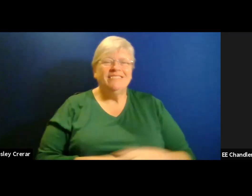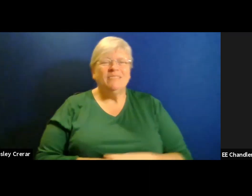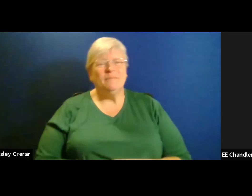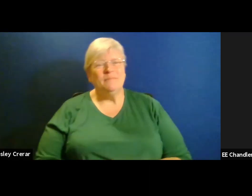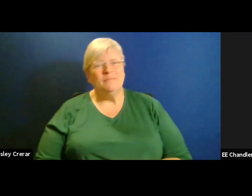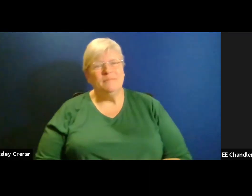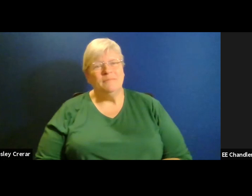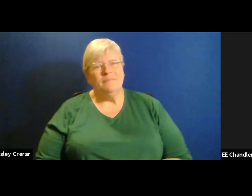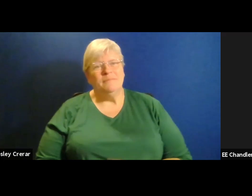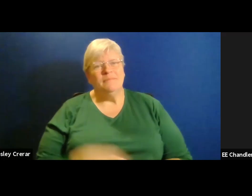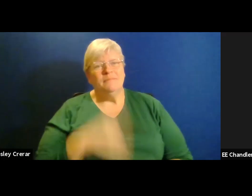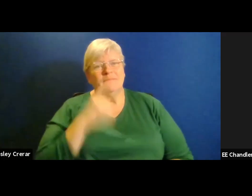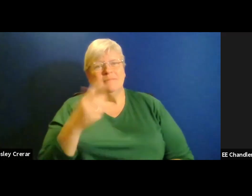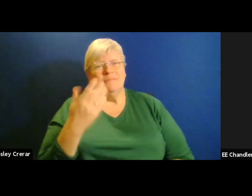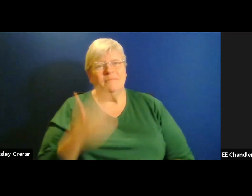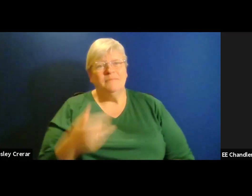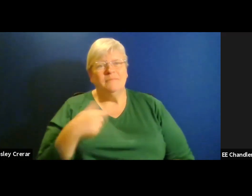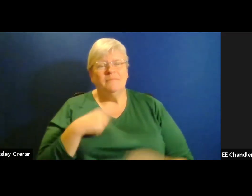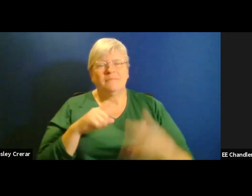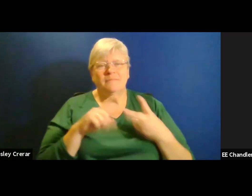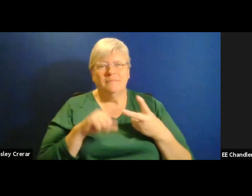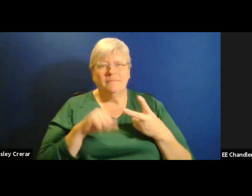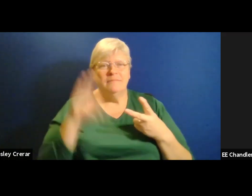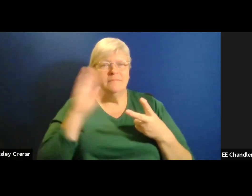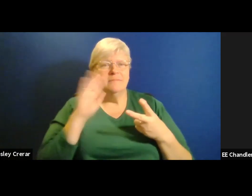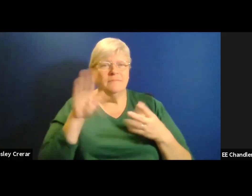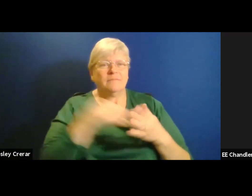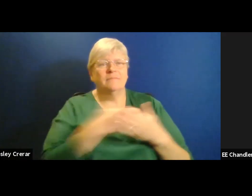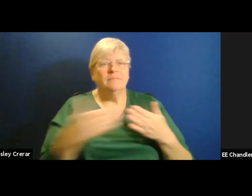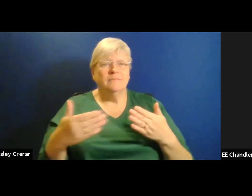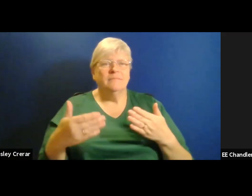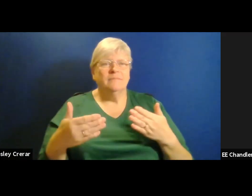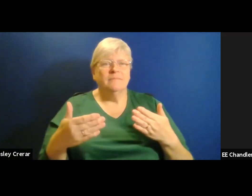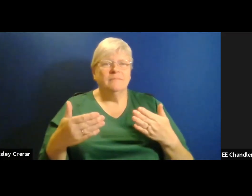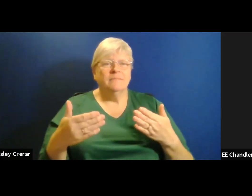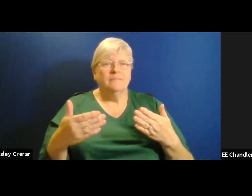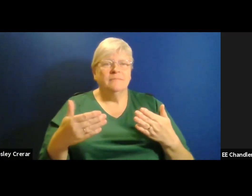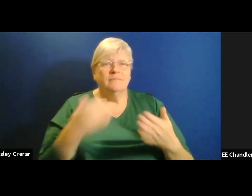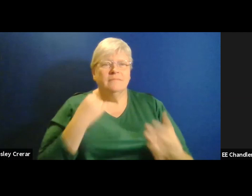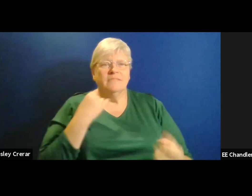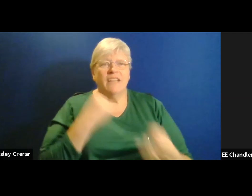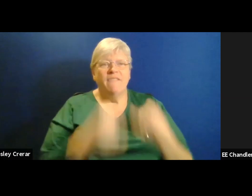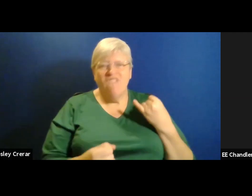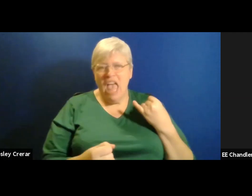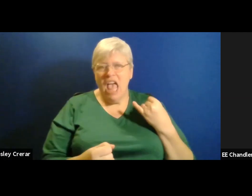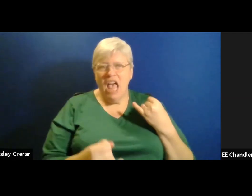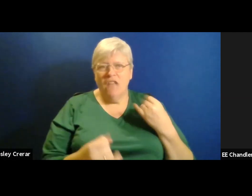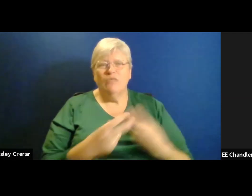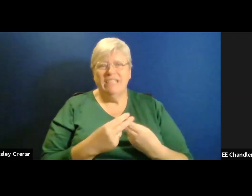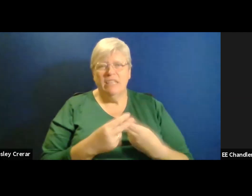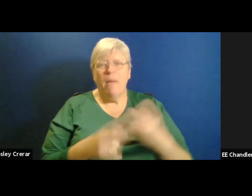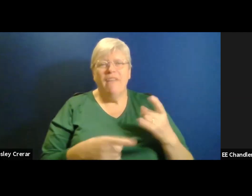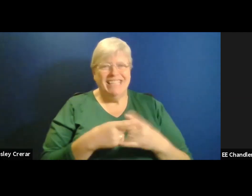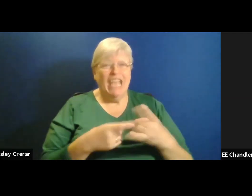I'll warn you now that my second poem on the familiar theme for me of failed relationships contains some sexual content, but